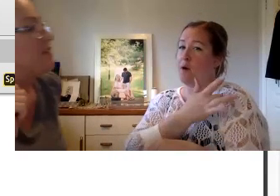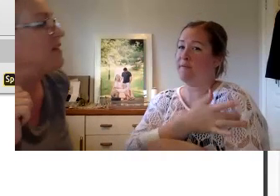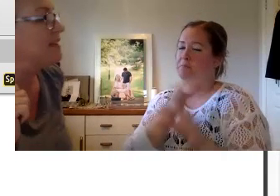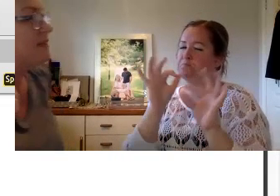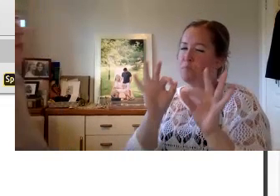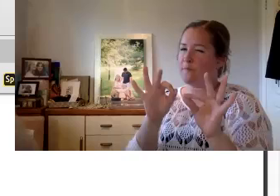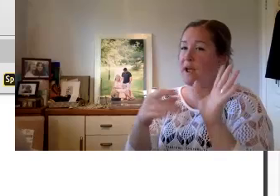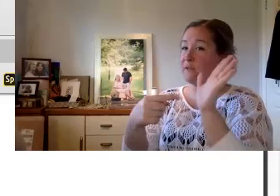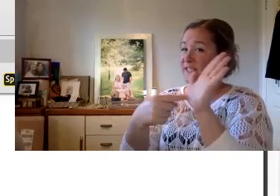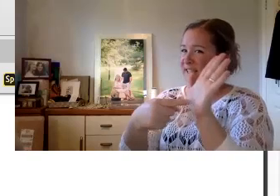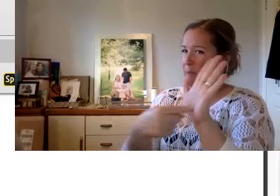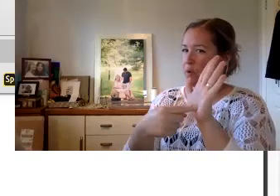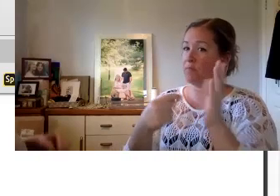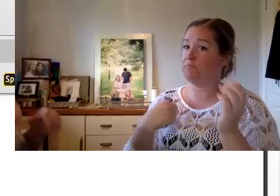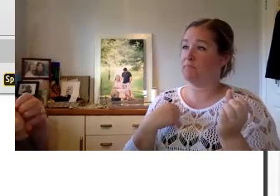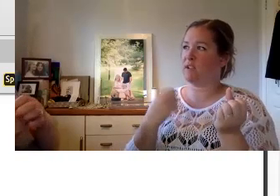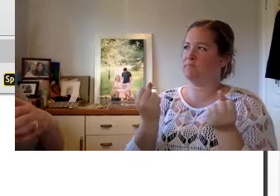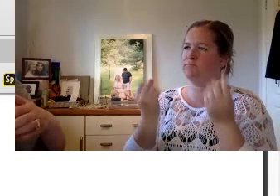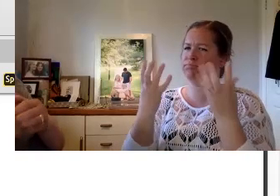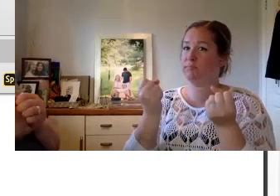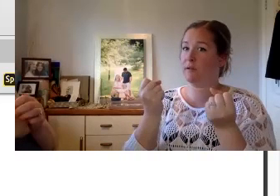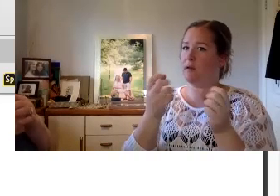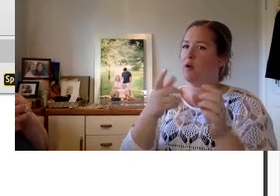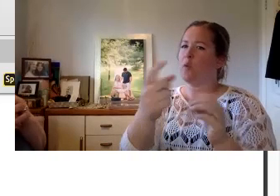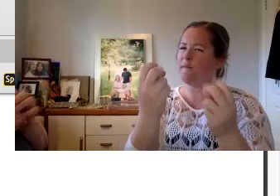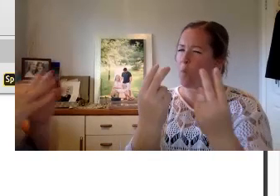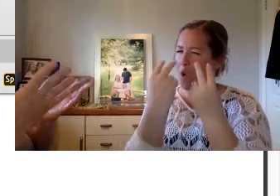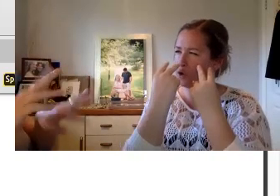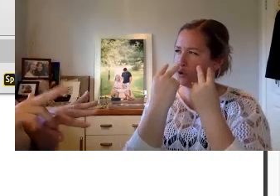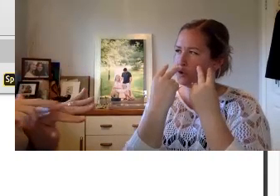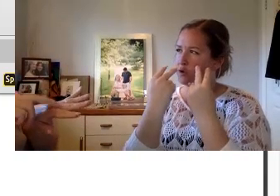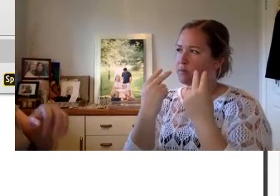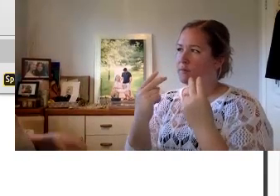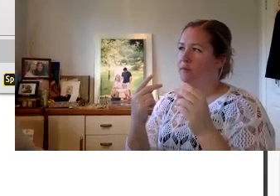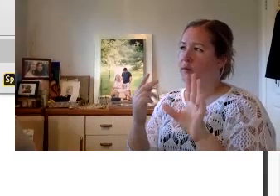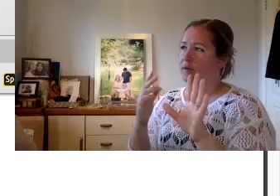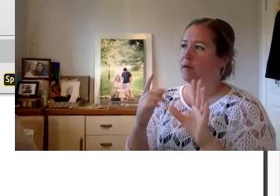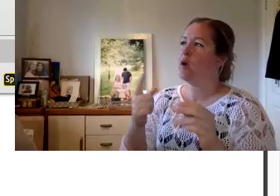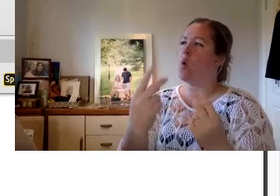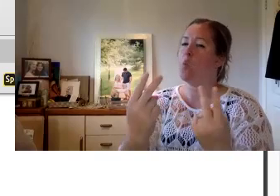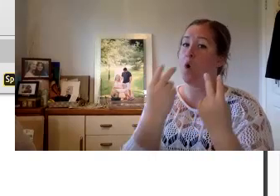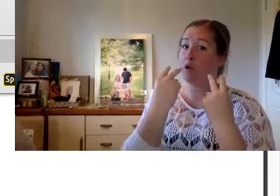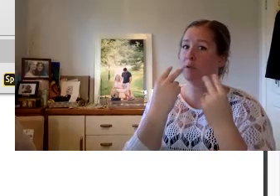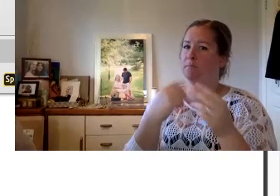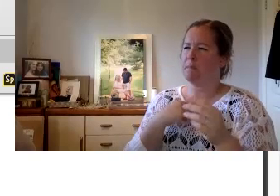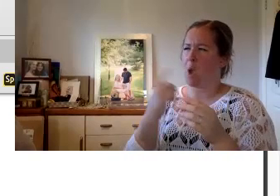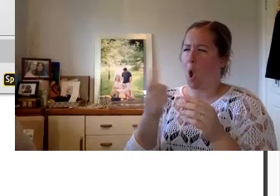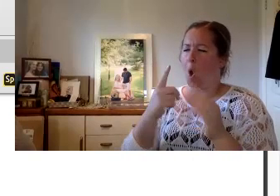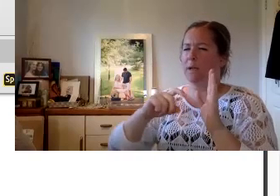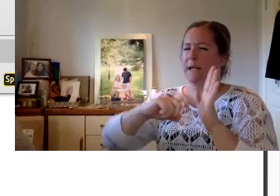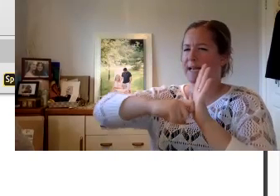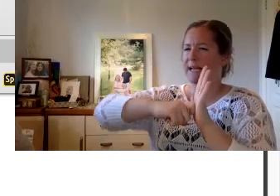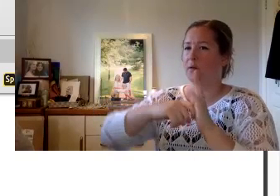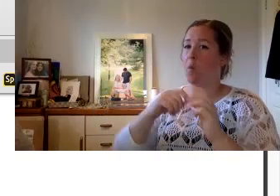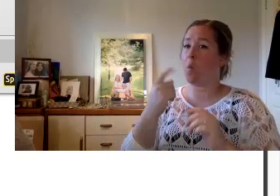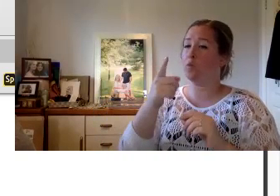Okay, so this is important. If, for example, I wanted to share with you about the provinces. So watch